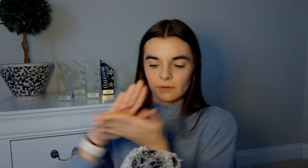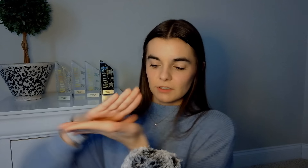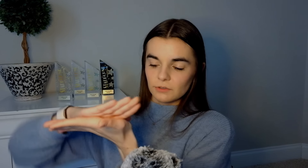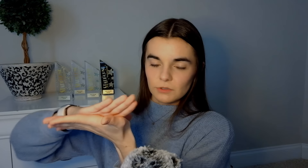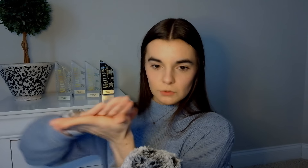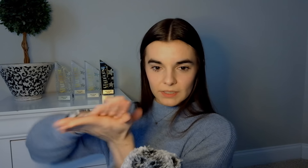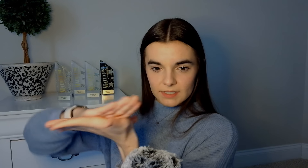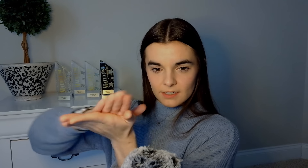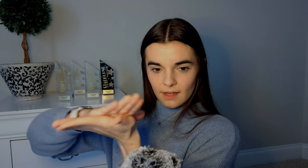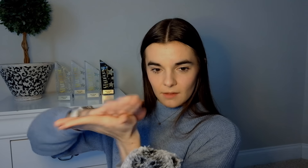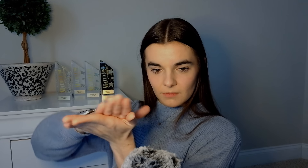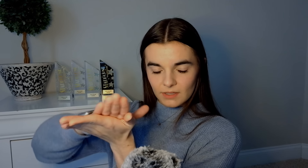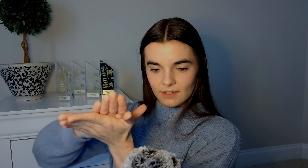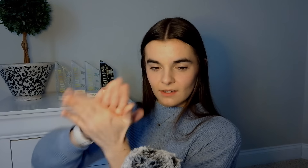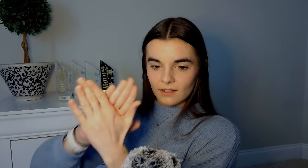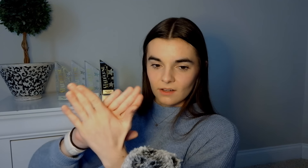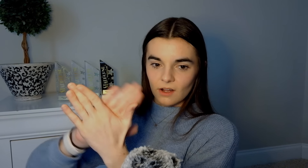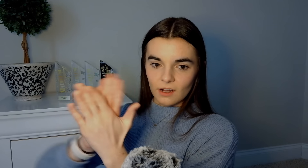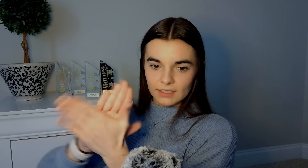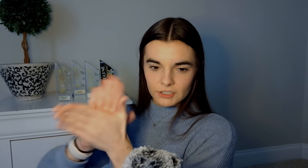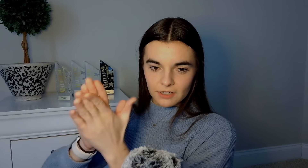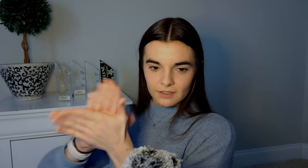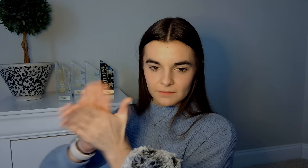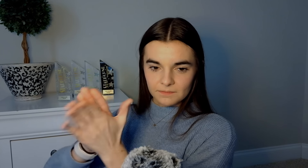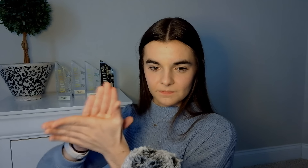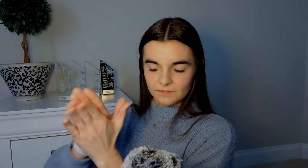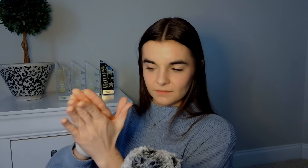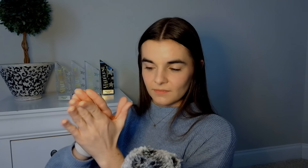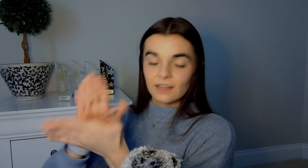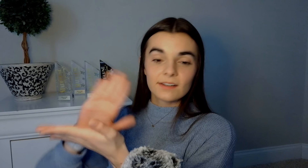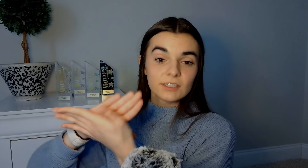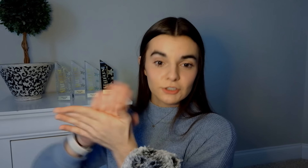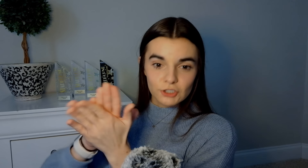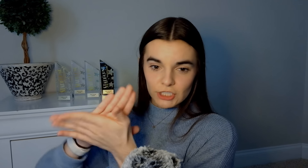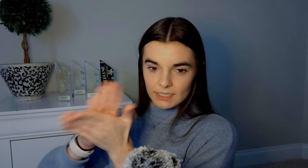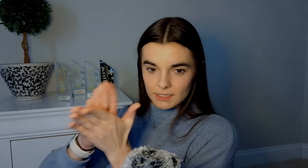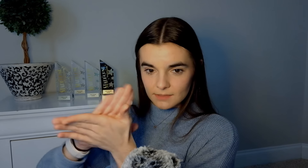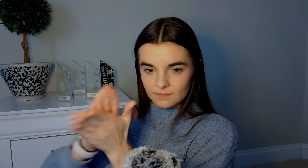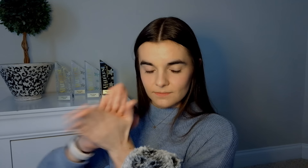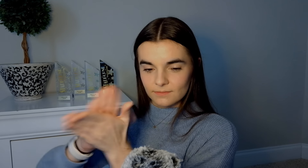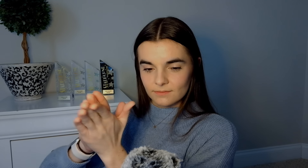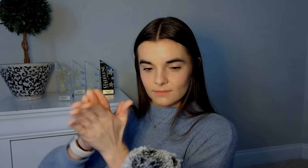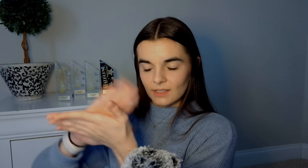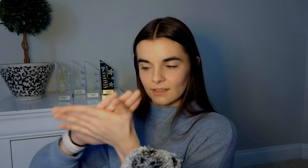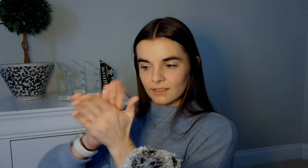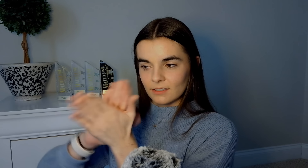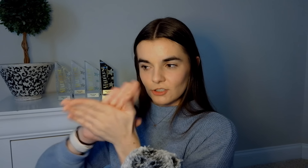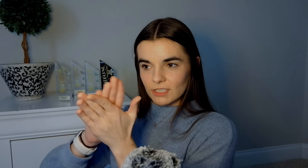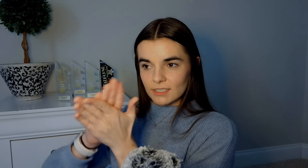to twist them on each other. Cheese. Cheese.